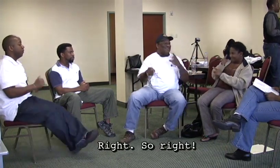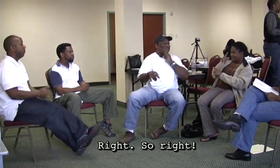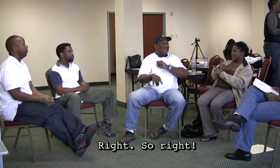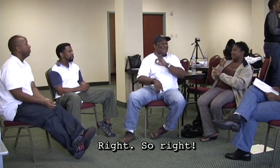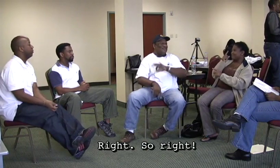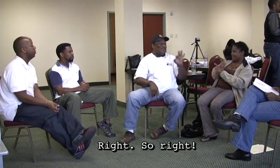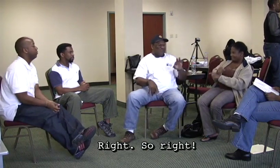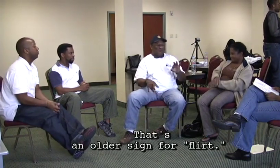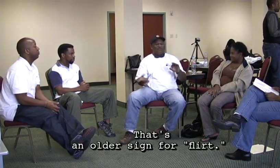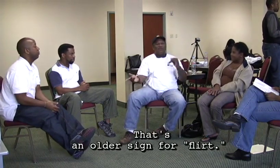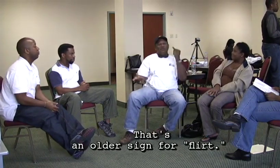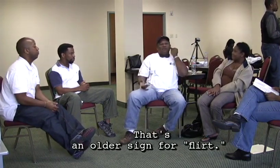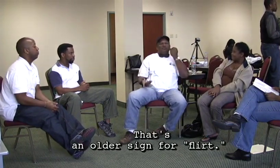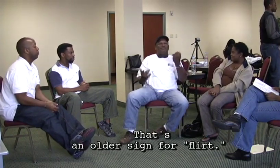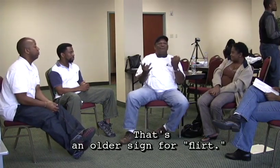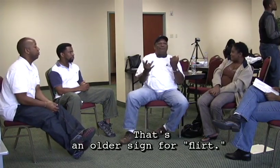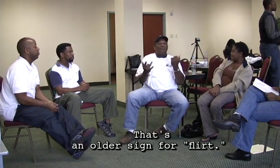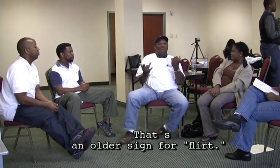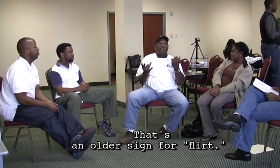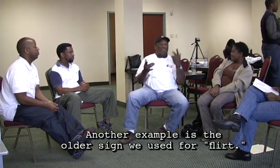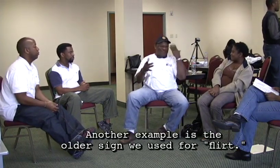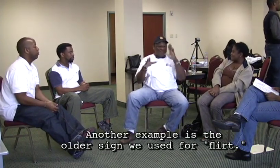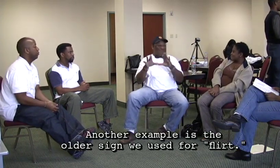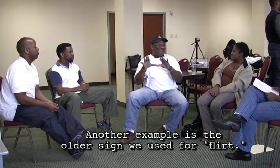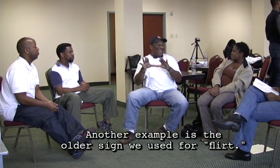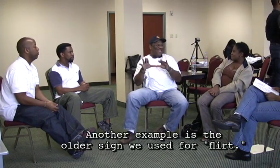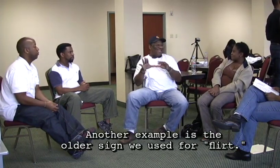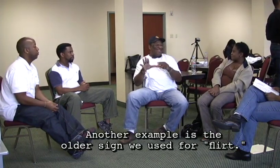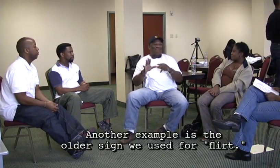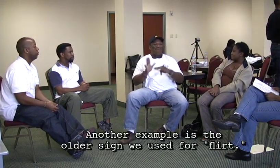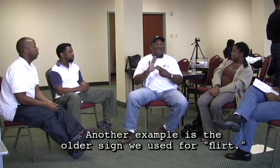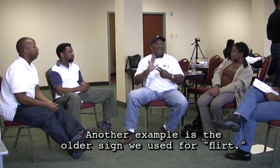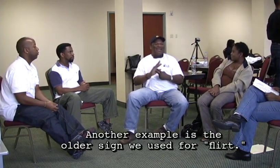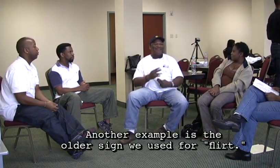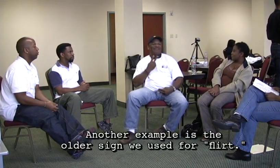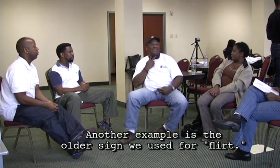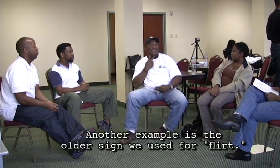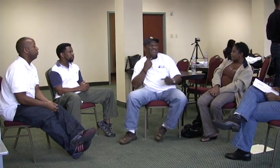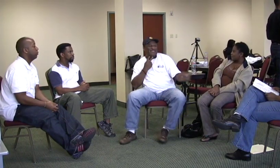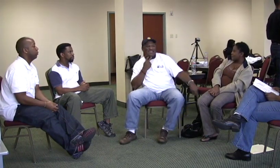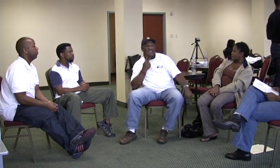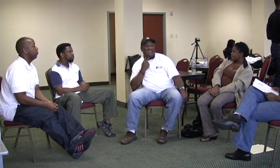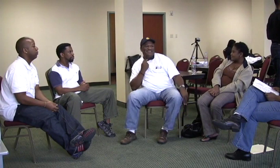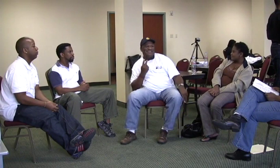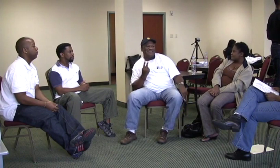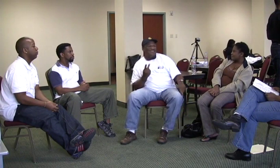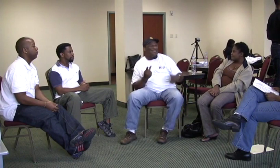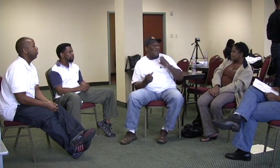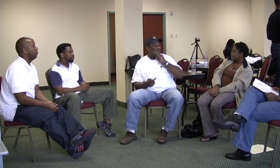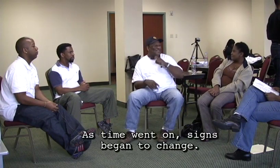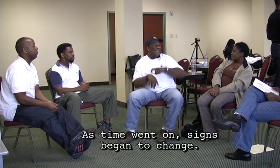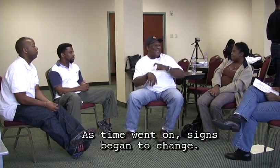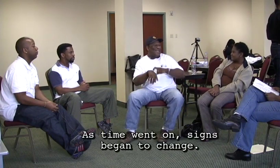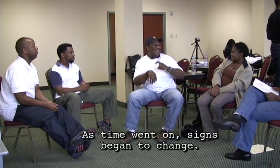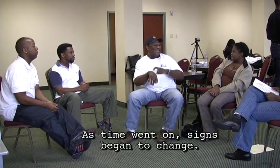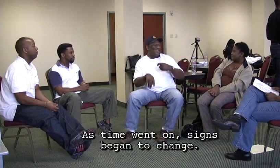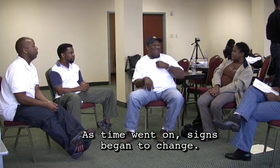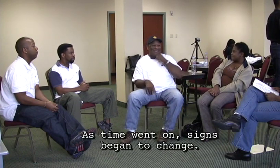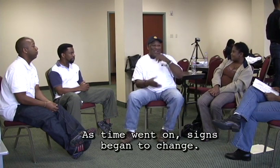Right. You're That's so right. right. That's an older sign. Another example is the older sign we use for flirt. As time went on, signs